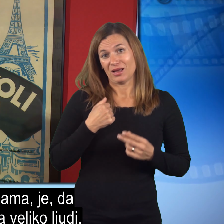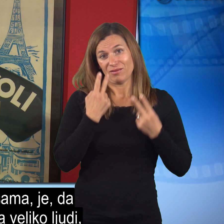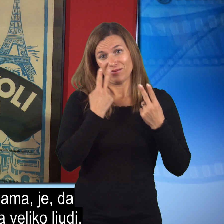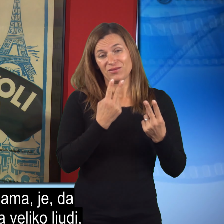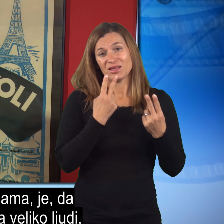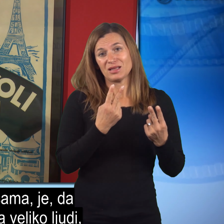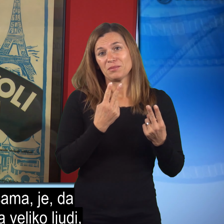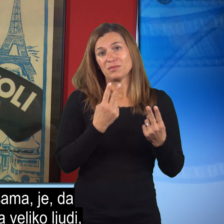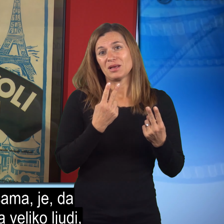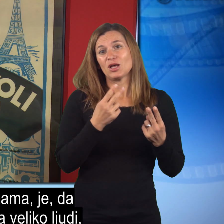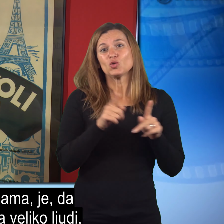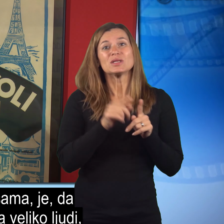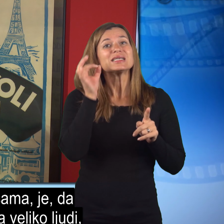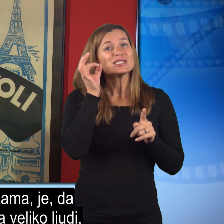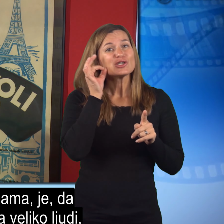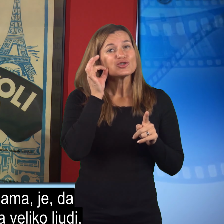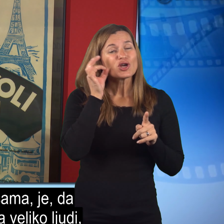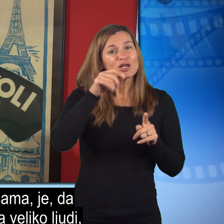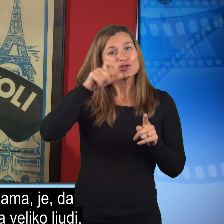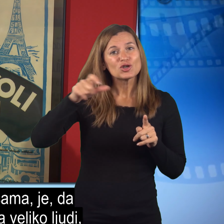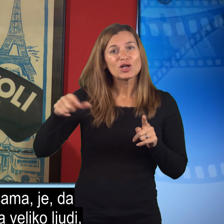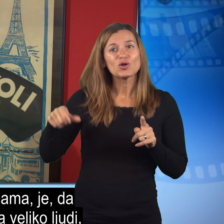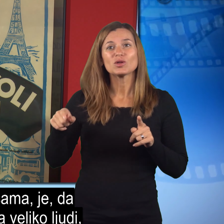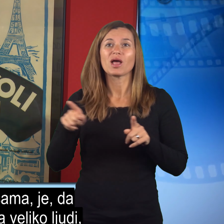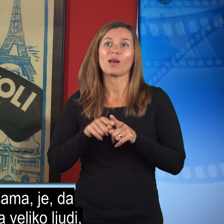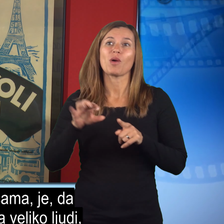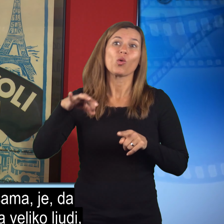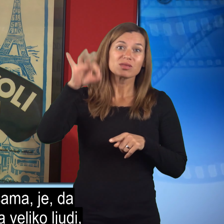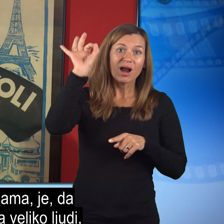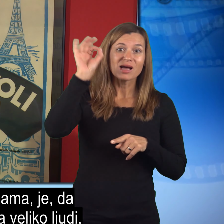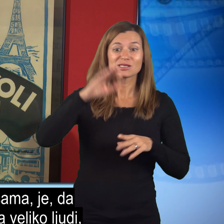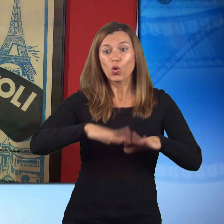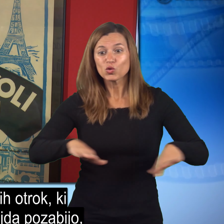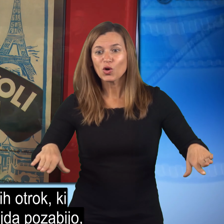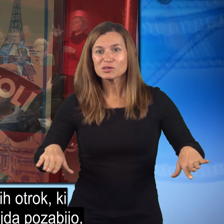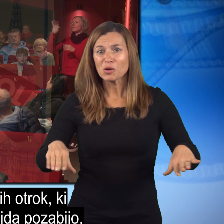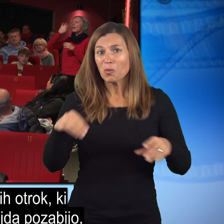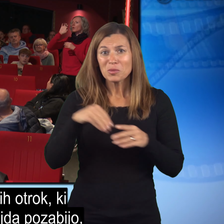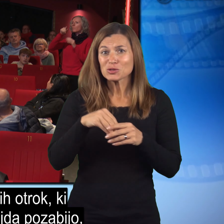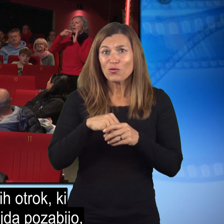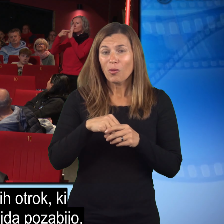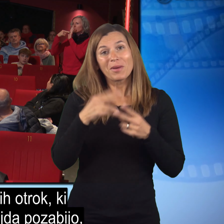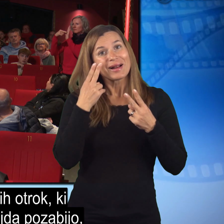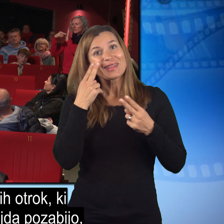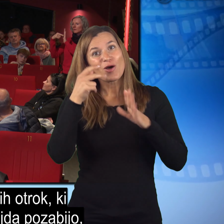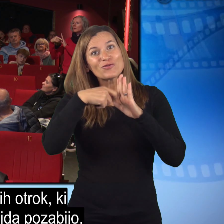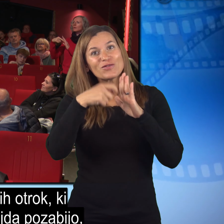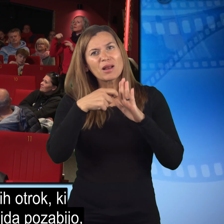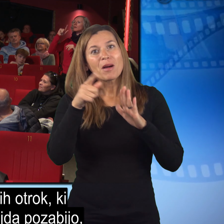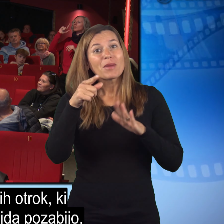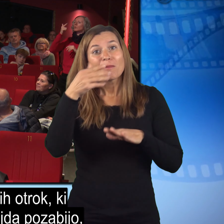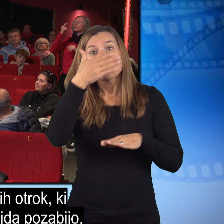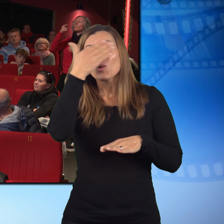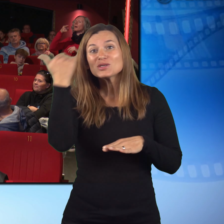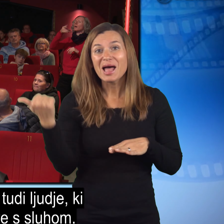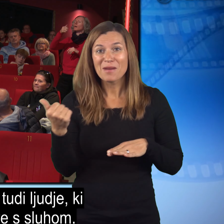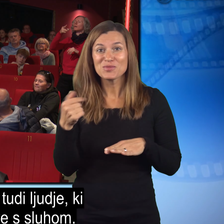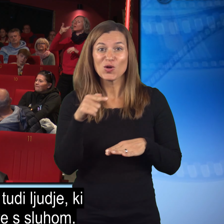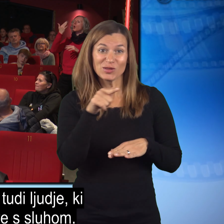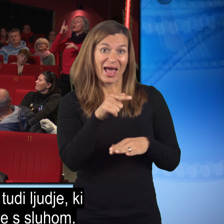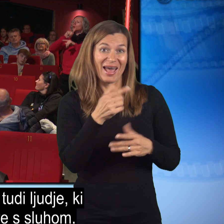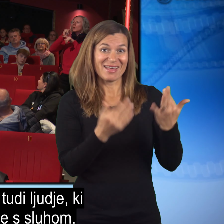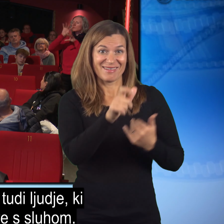Yeah, I think what I see, also the hearing people who see the film, especially children, but also grown-ups, they almost forget a bit that